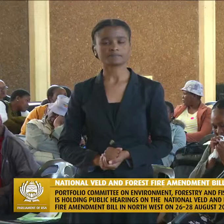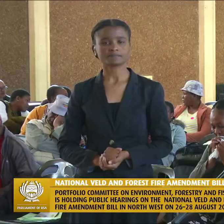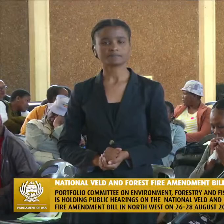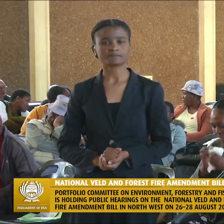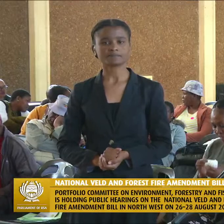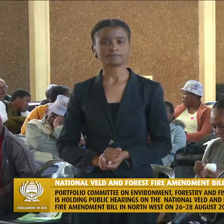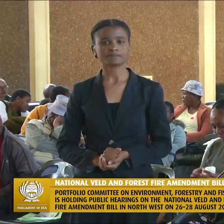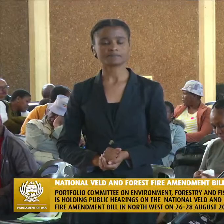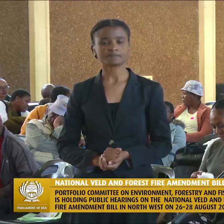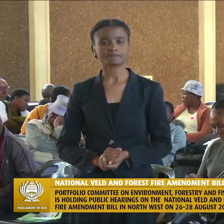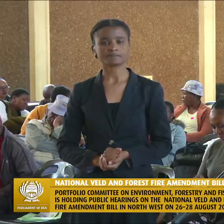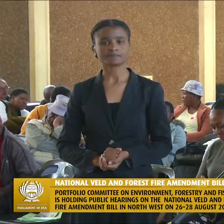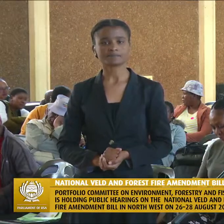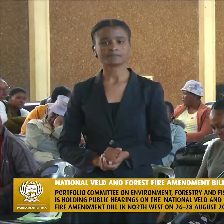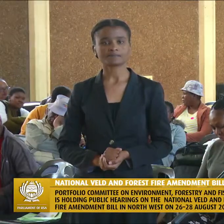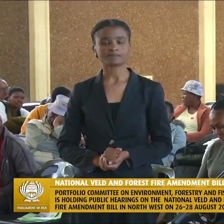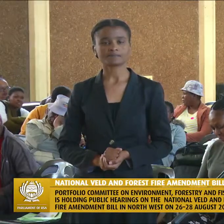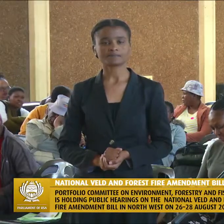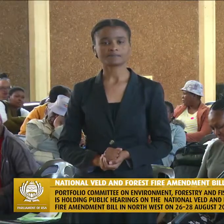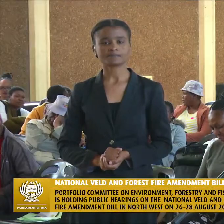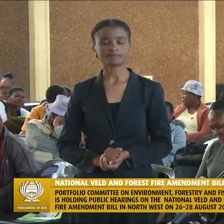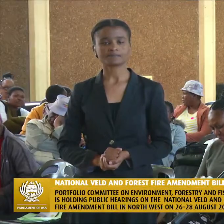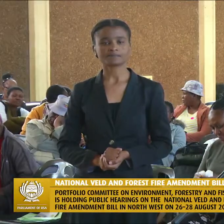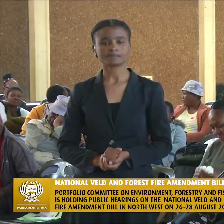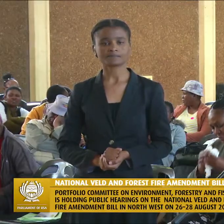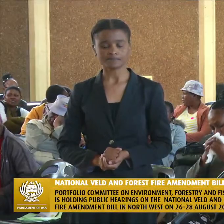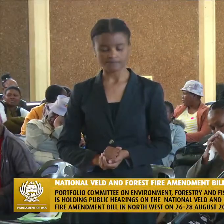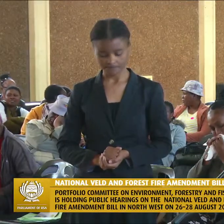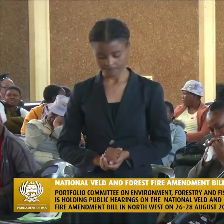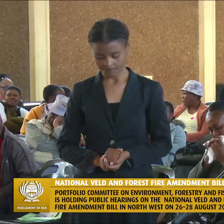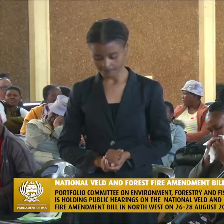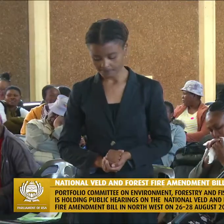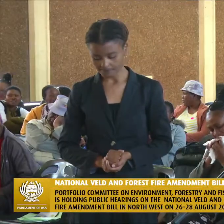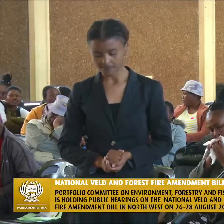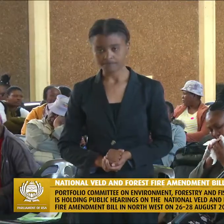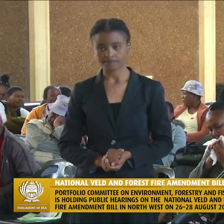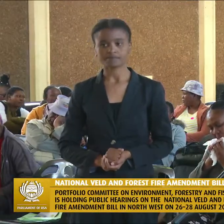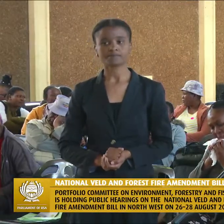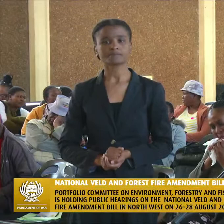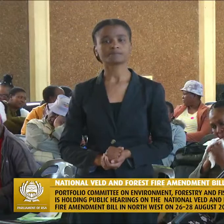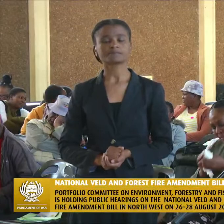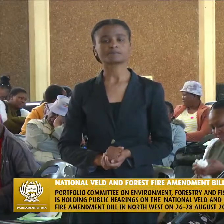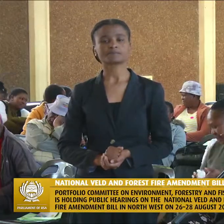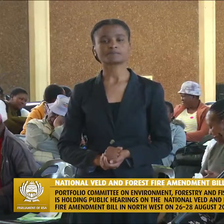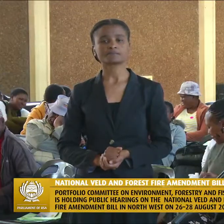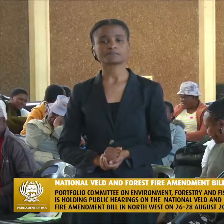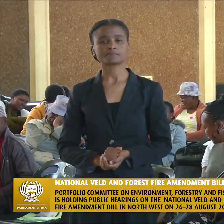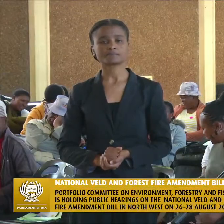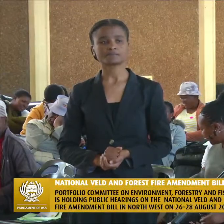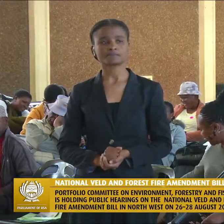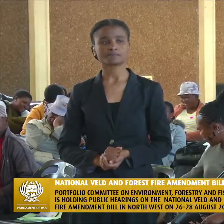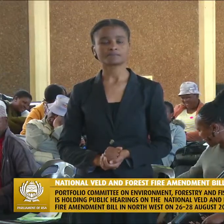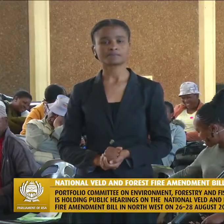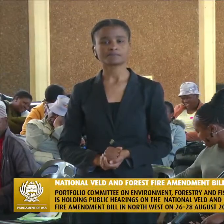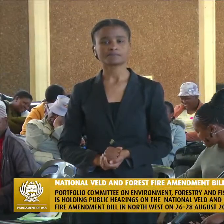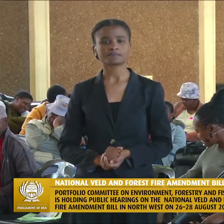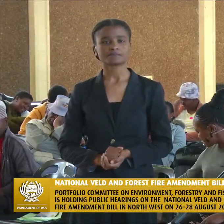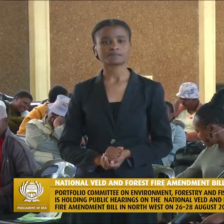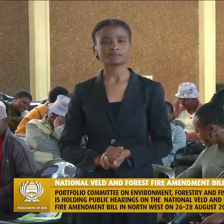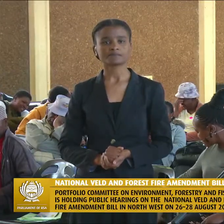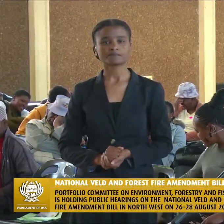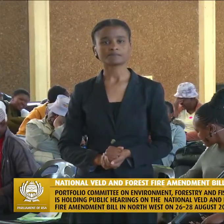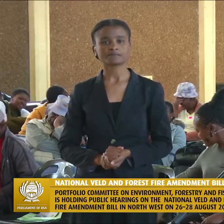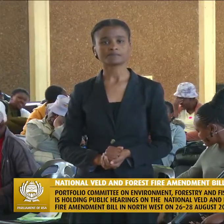in order for one to go and assist in extinguishing the fire you must have a vehicle to drive to that